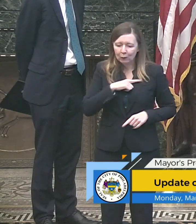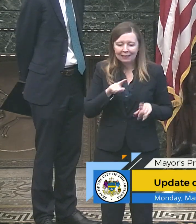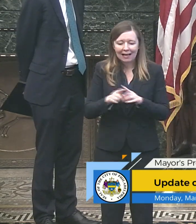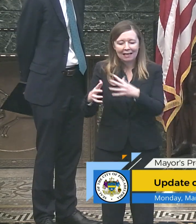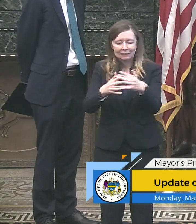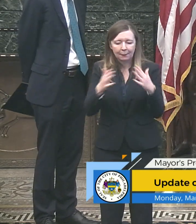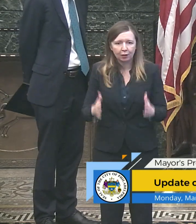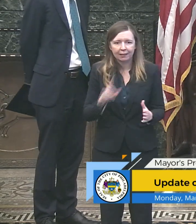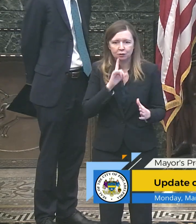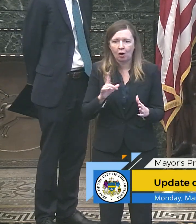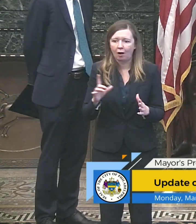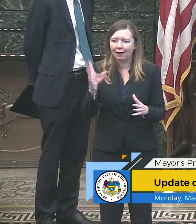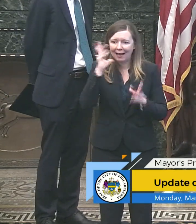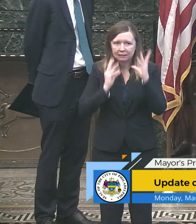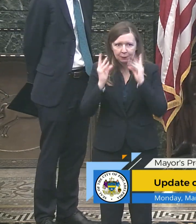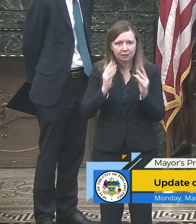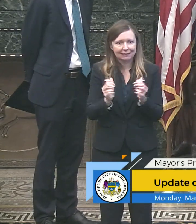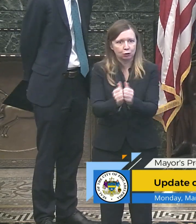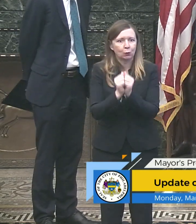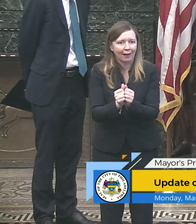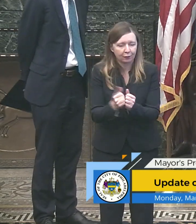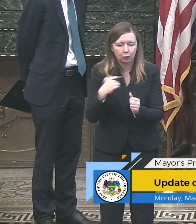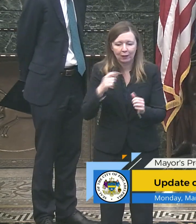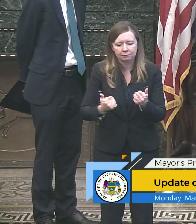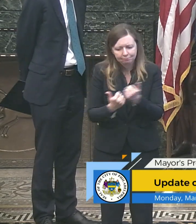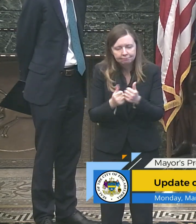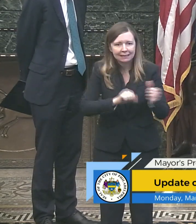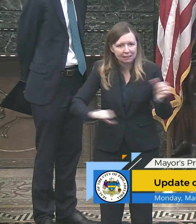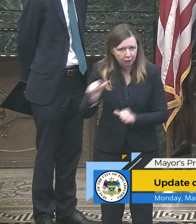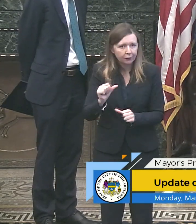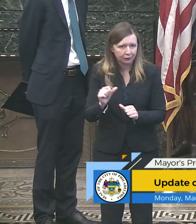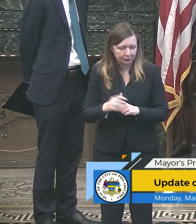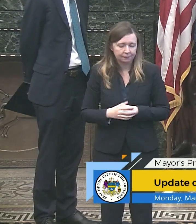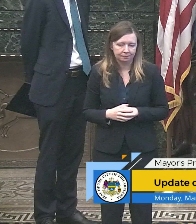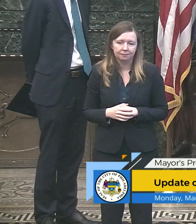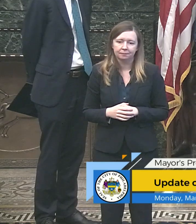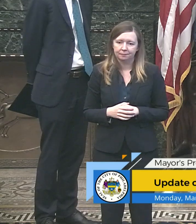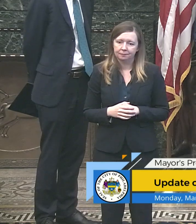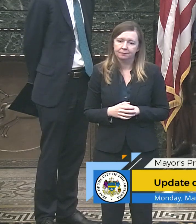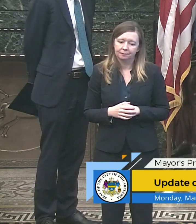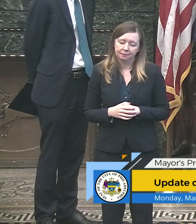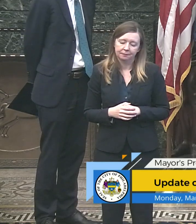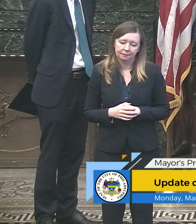Americans are in this together, and we as Americans have to stand together in order to get through it.